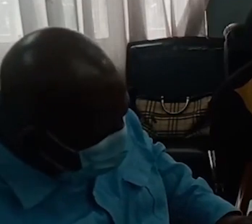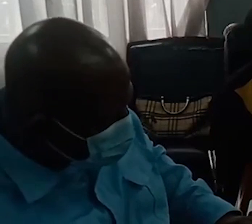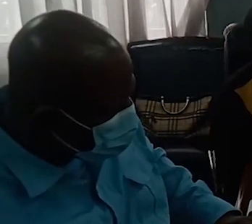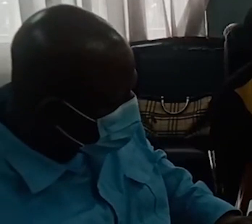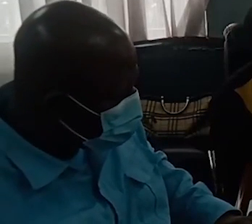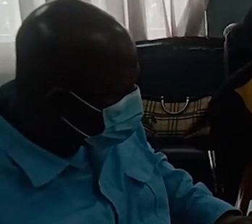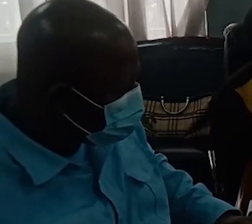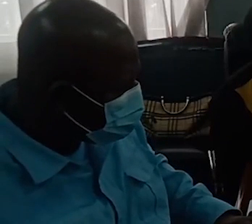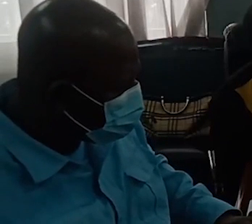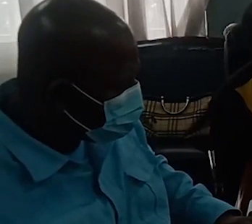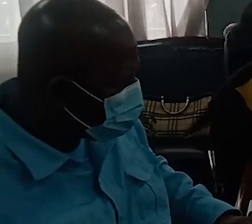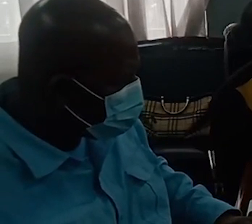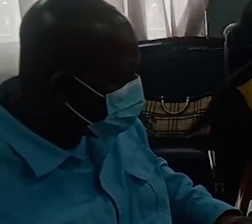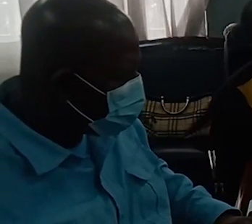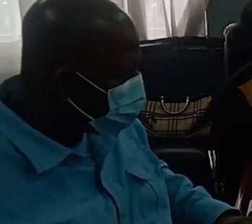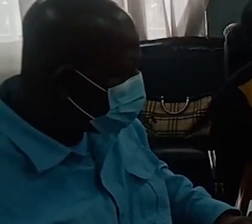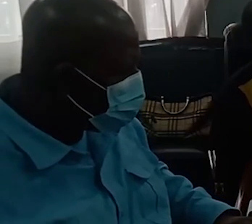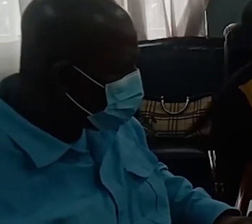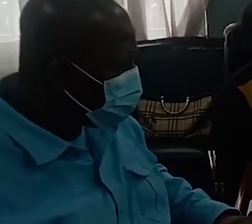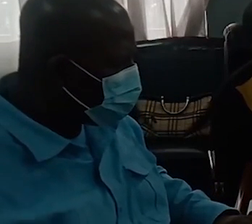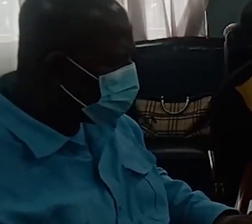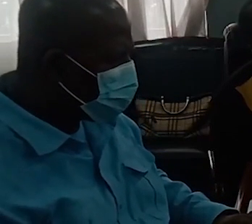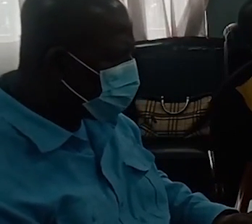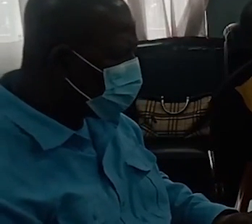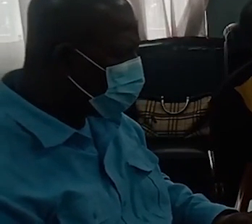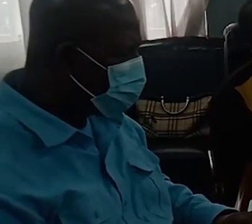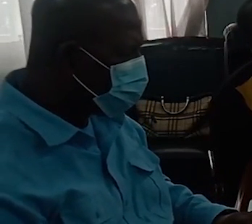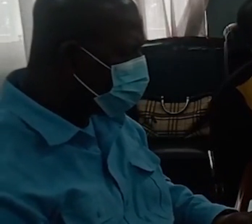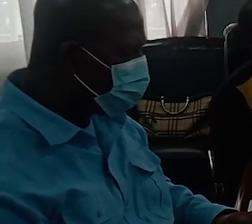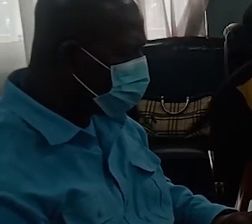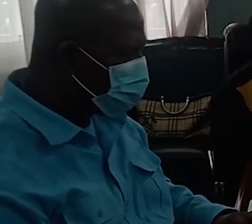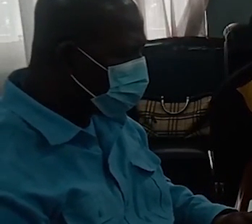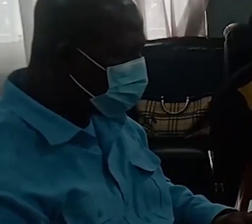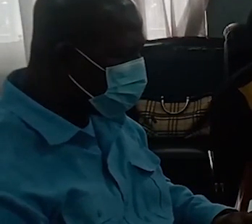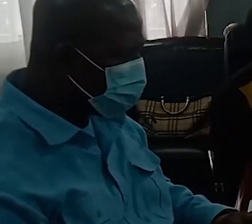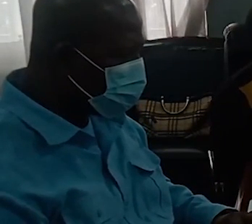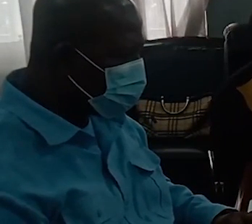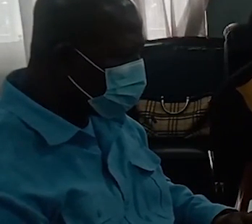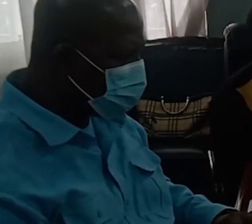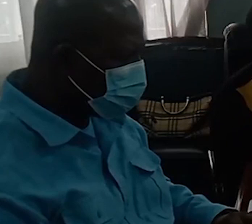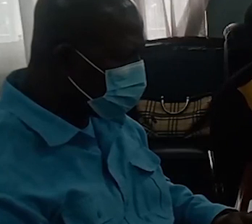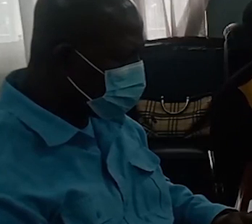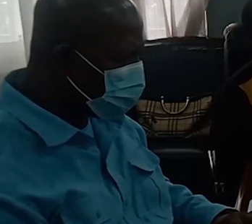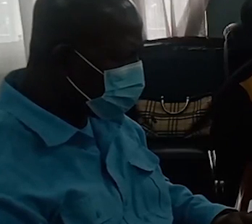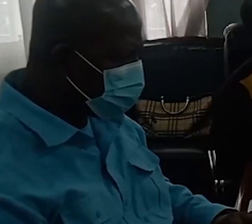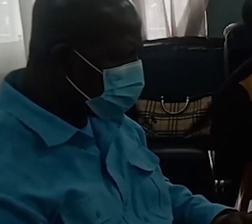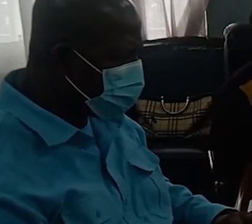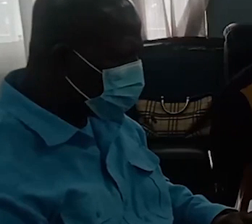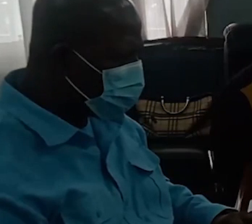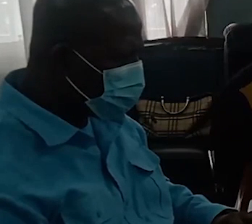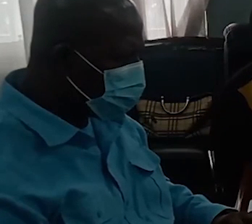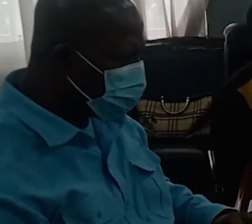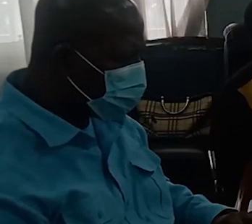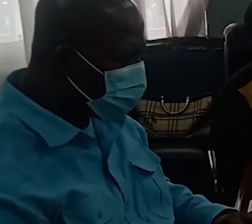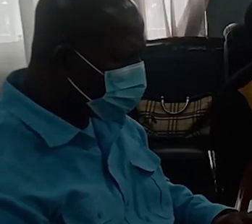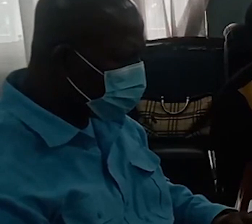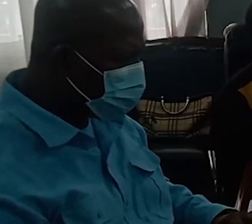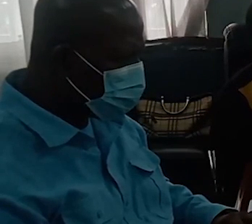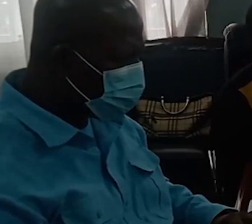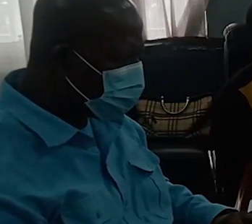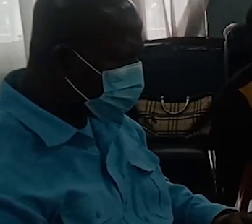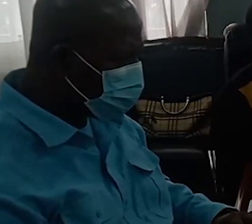UK and you don't have a right to permanently reside in the UK, you're not allowed to travel.